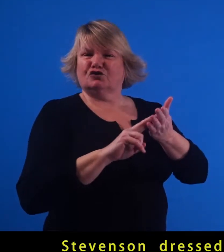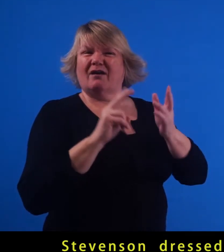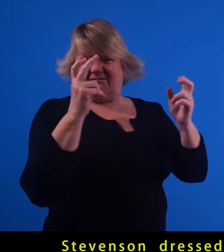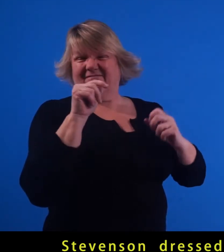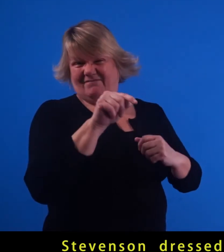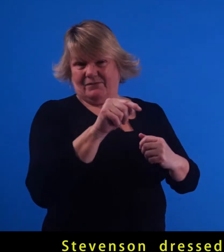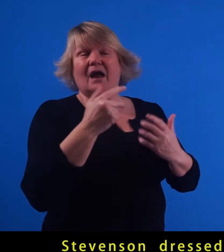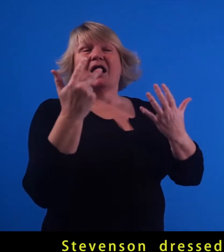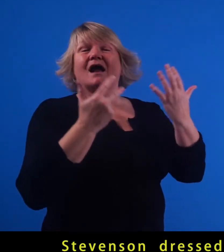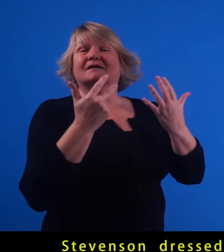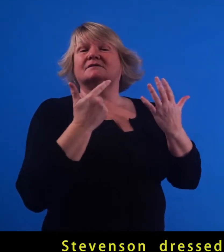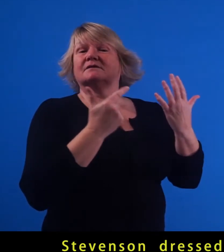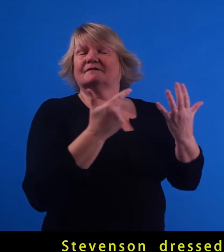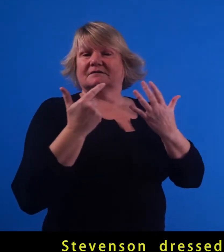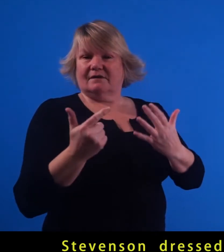1877.